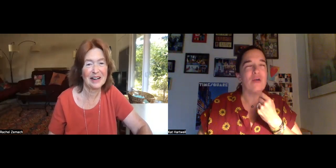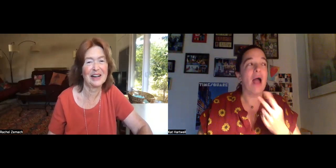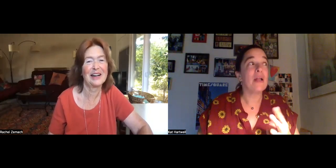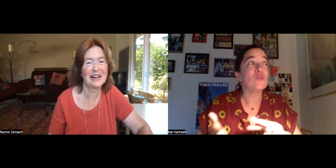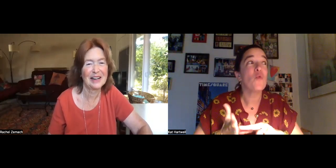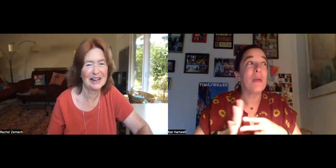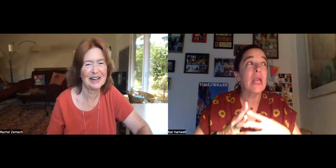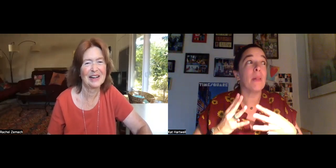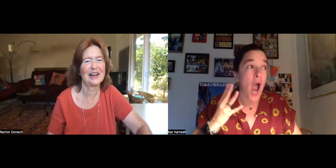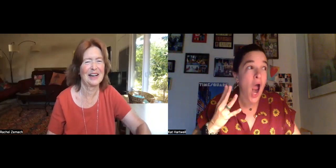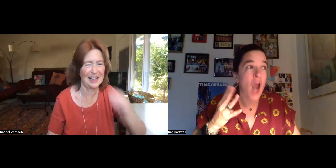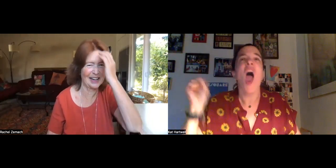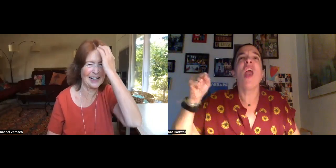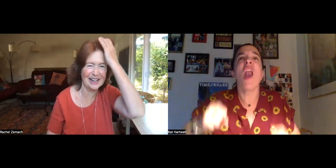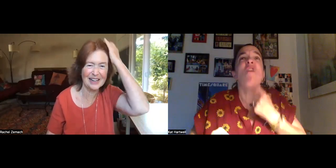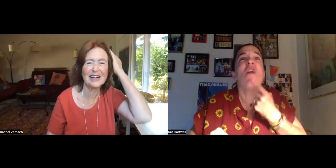blah, to me, blah.